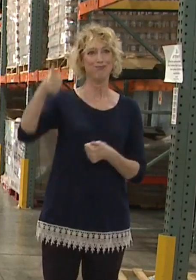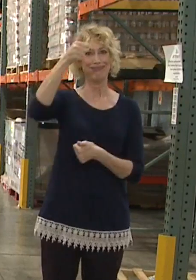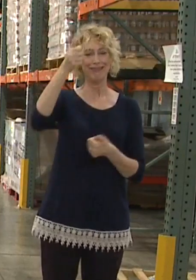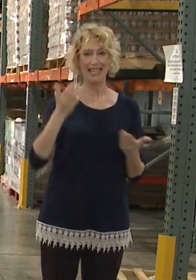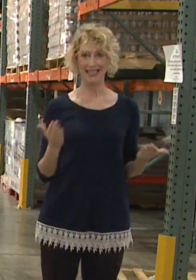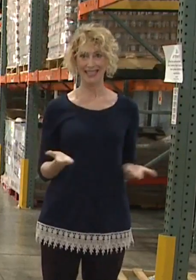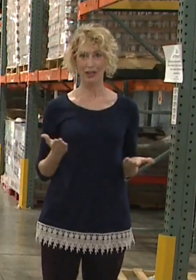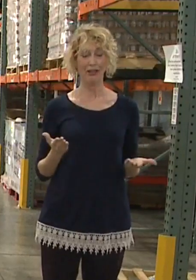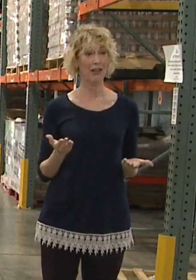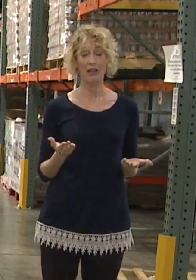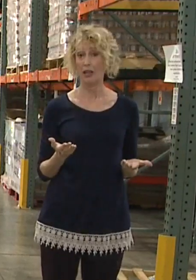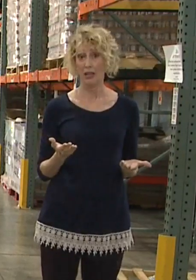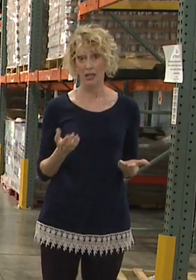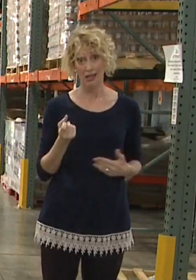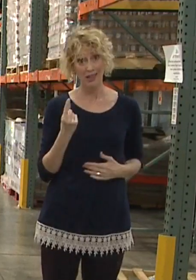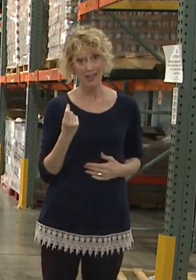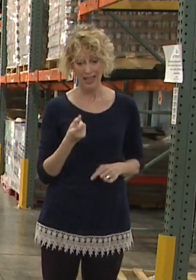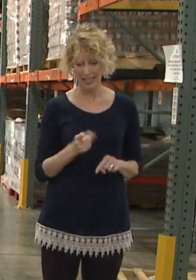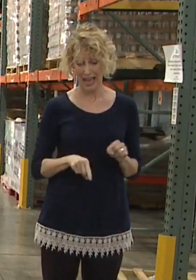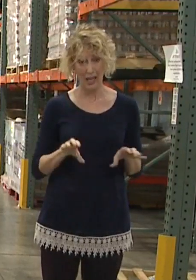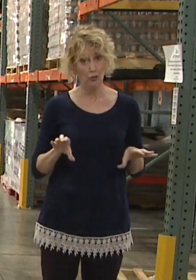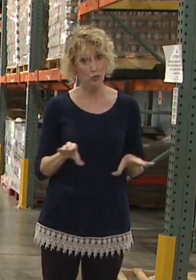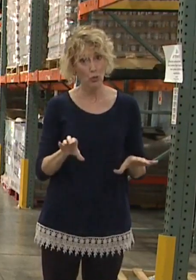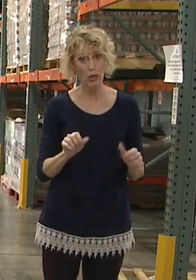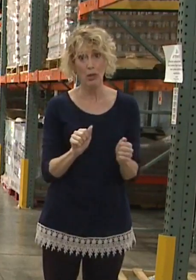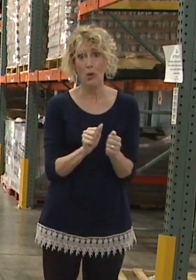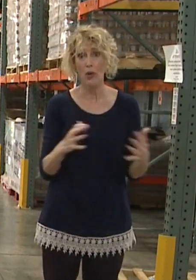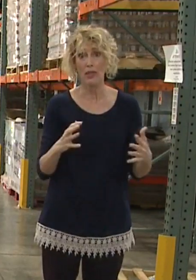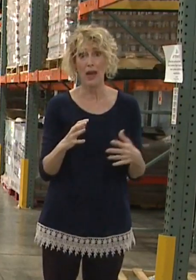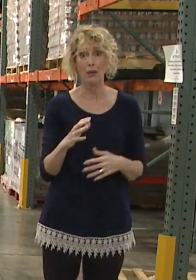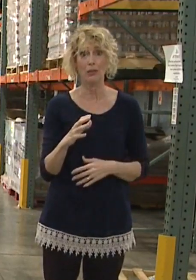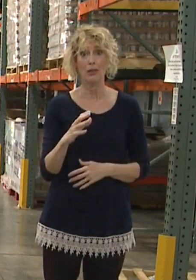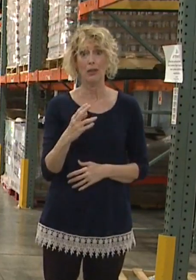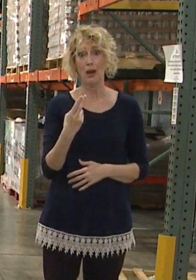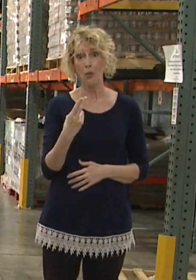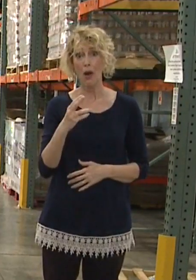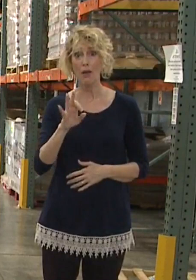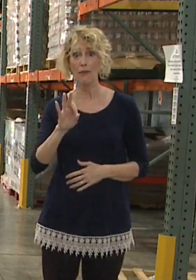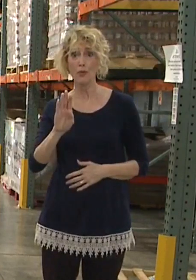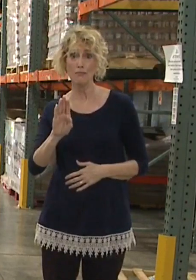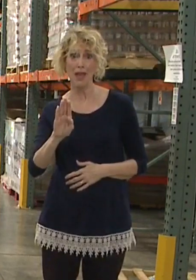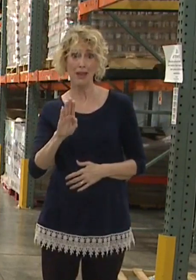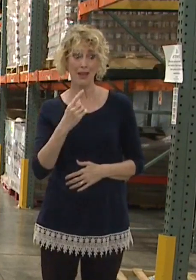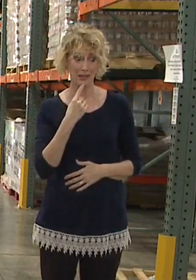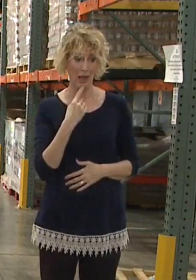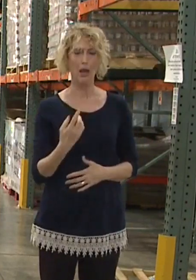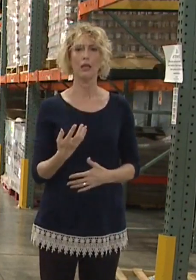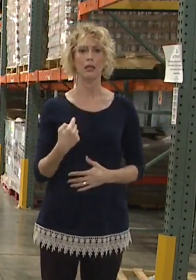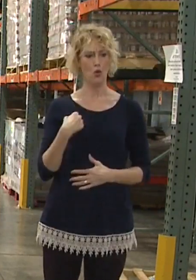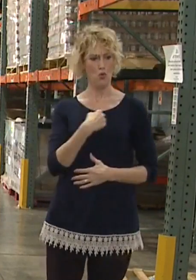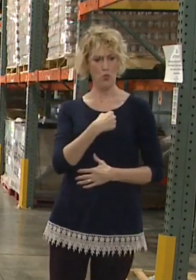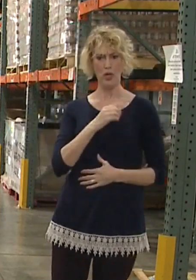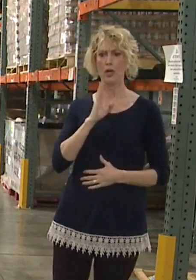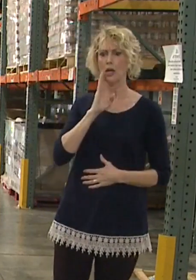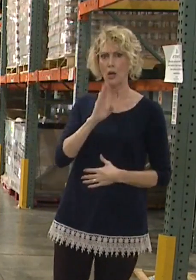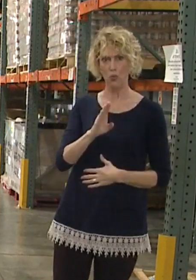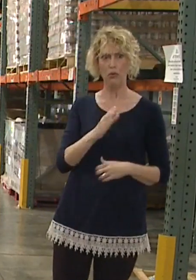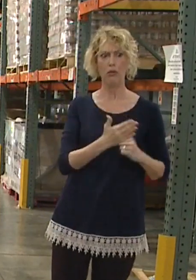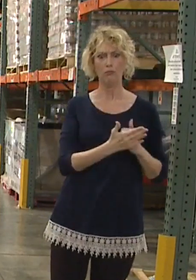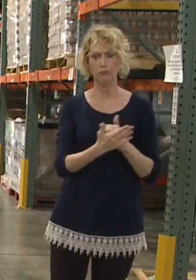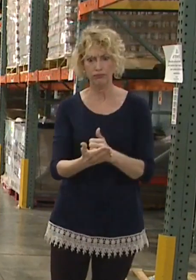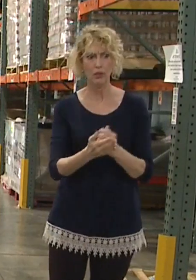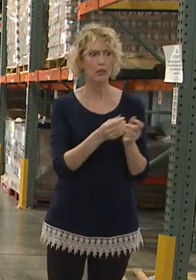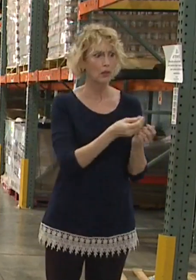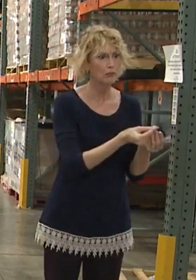though, we could not have done this. We could not have done this without the food bank saying, we will be that hub in getting this